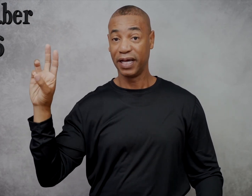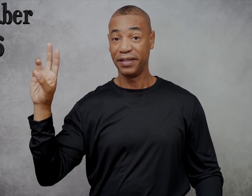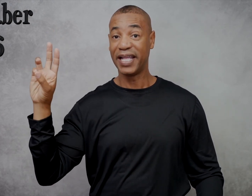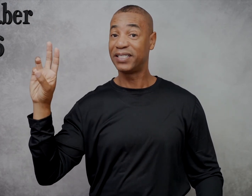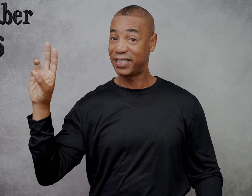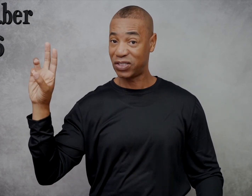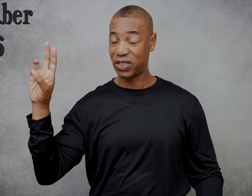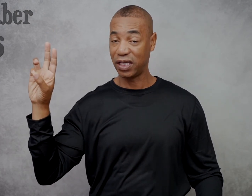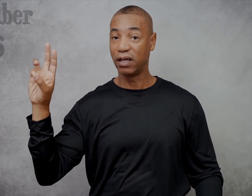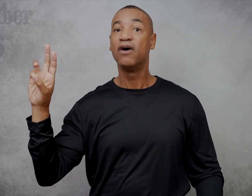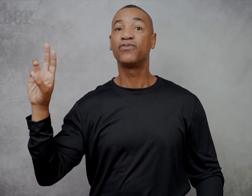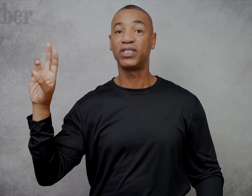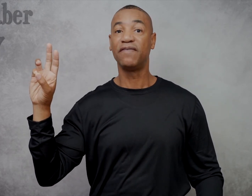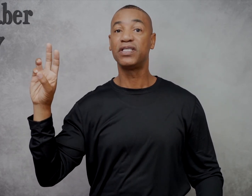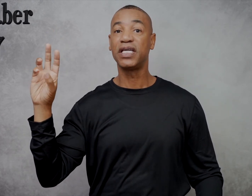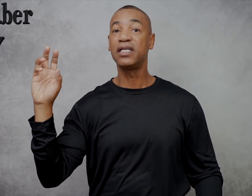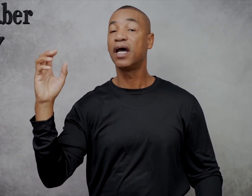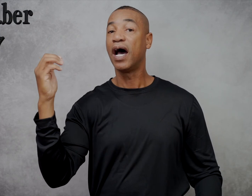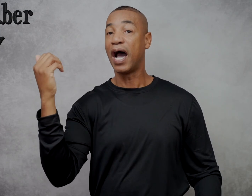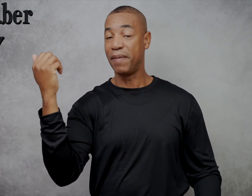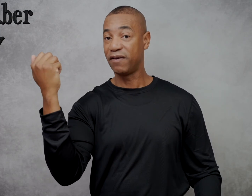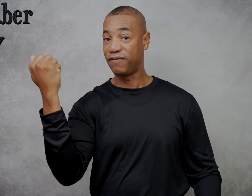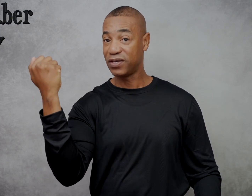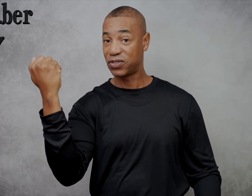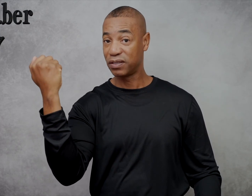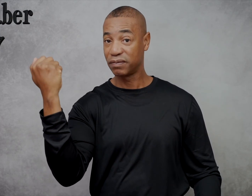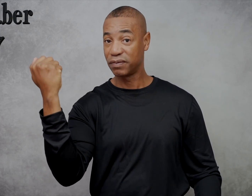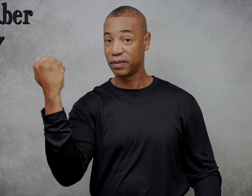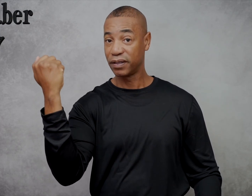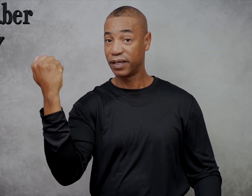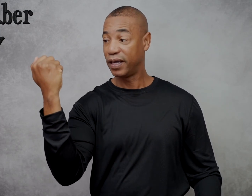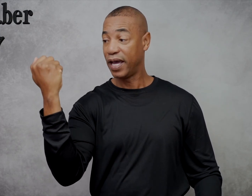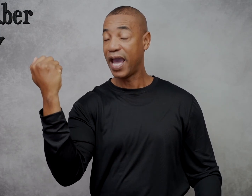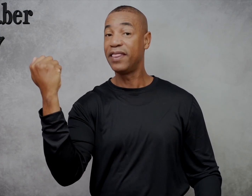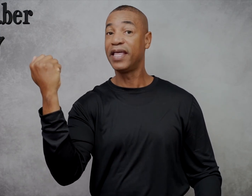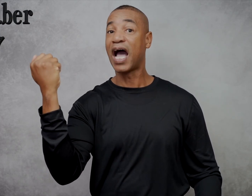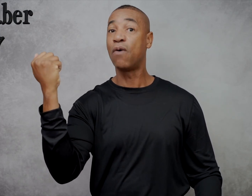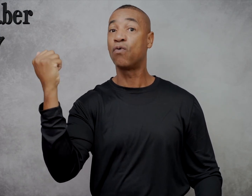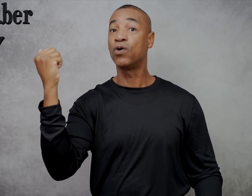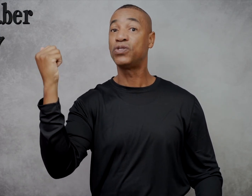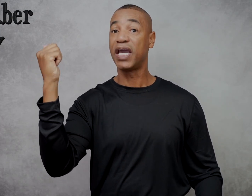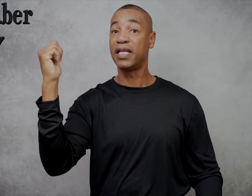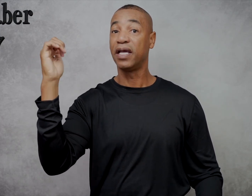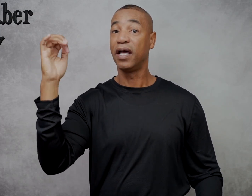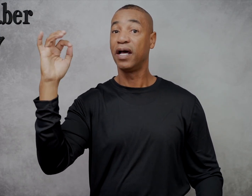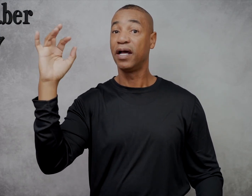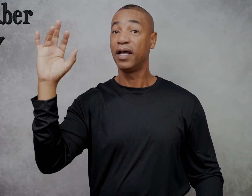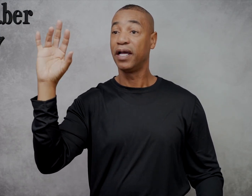That is 16. For 17, I make a fist, and then I will rotate to